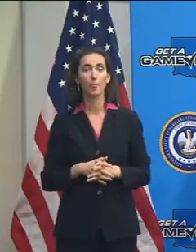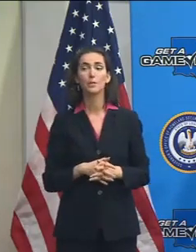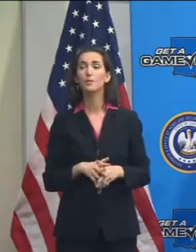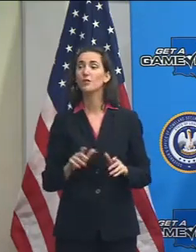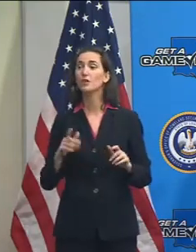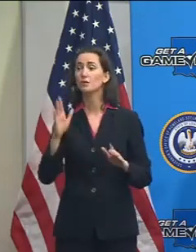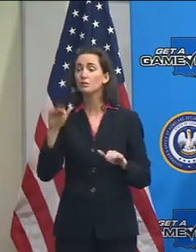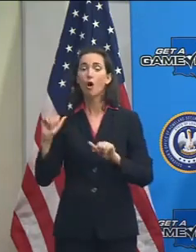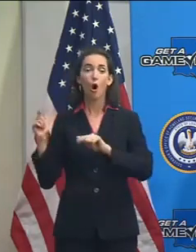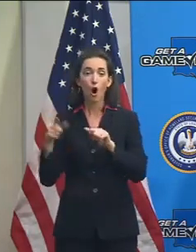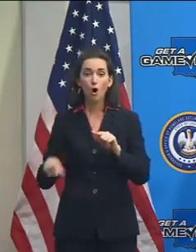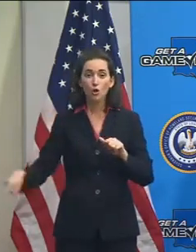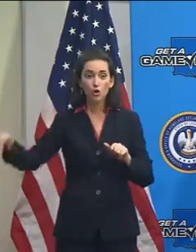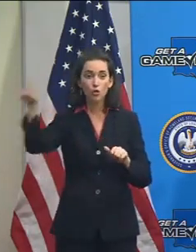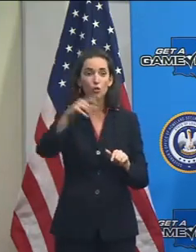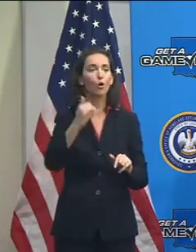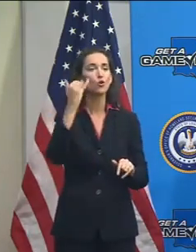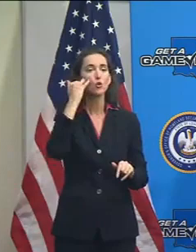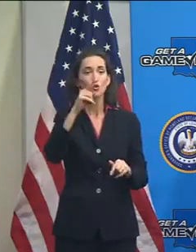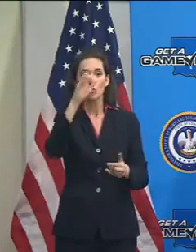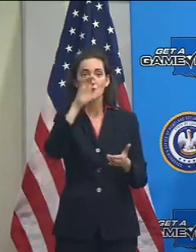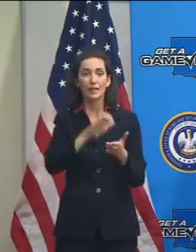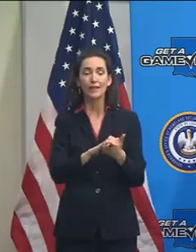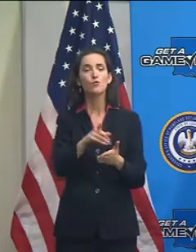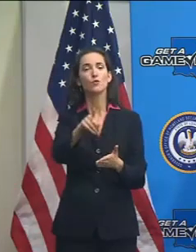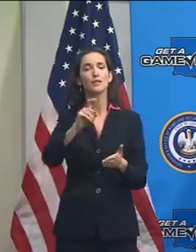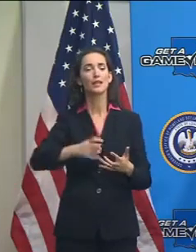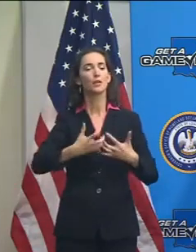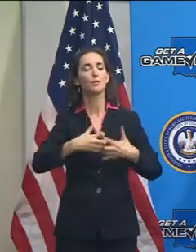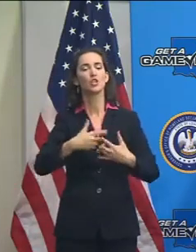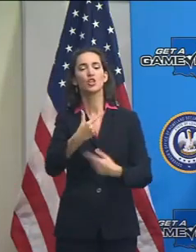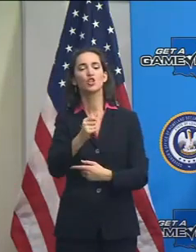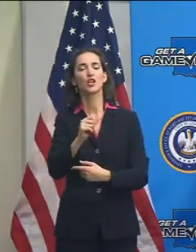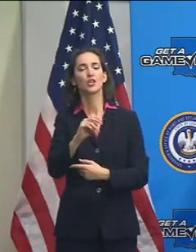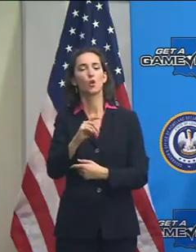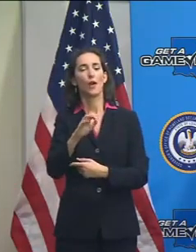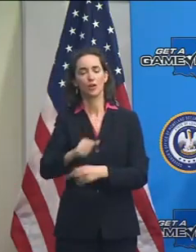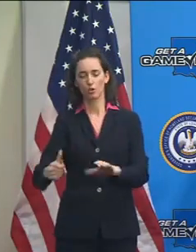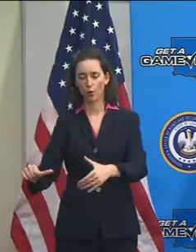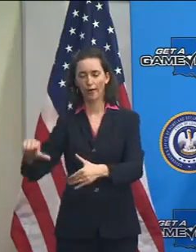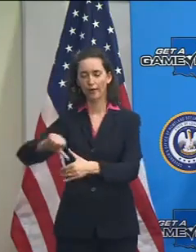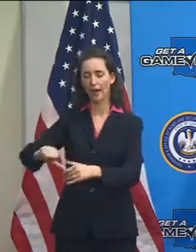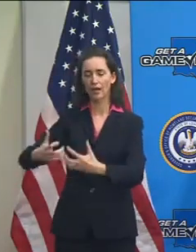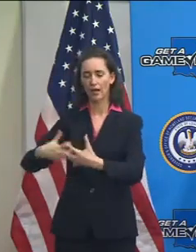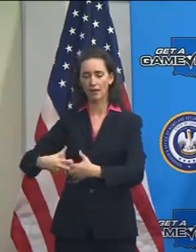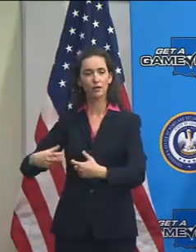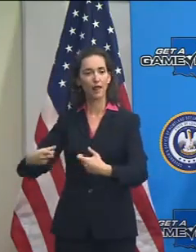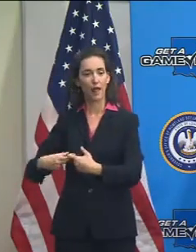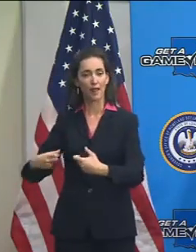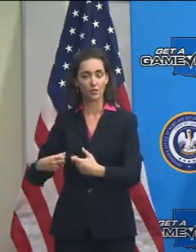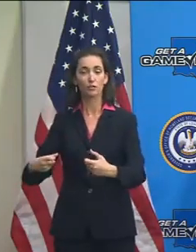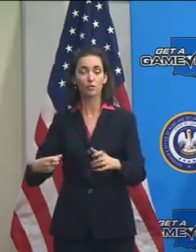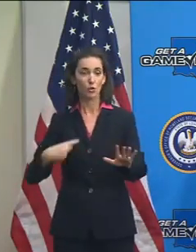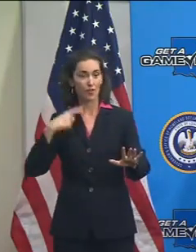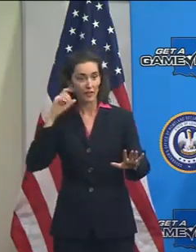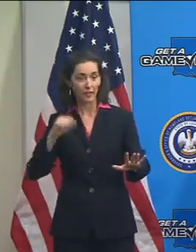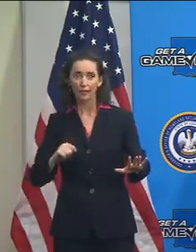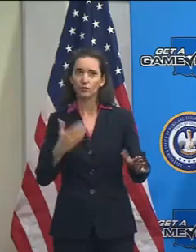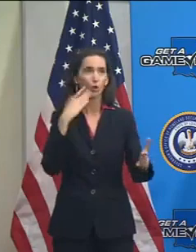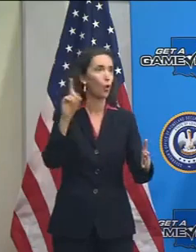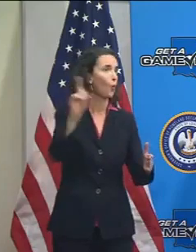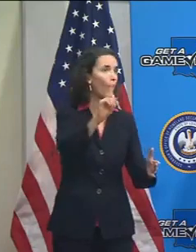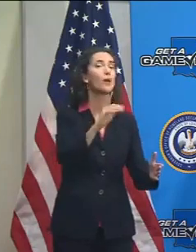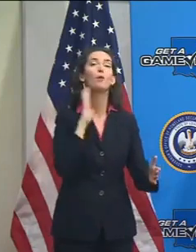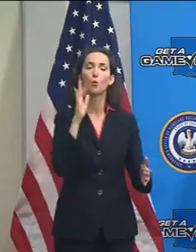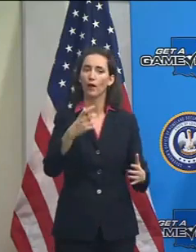there, if you believe that you may need to use a generator, and we don't know who you are because we don't know where the power is going to go out, but we can expect power